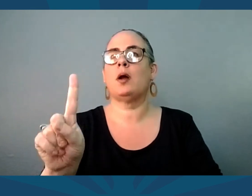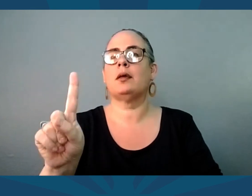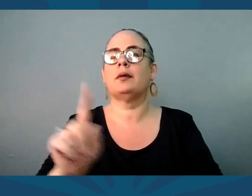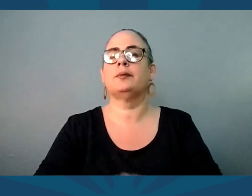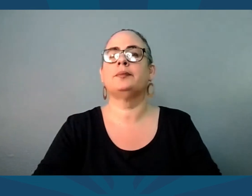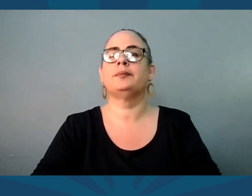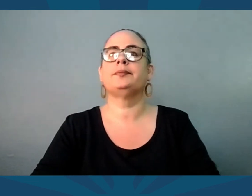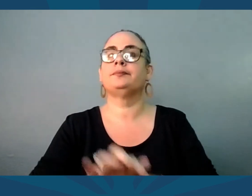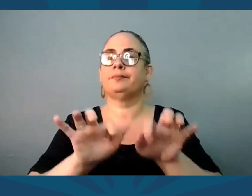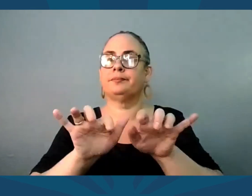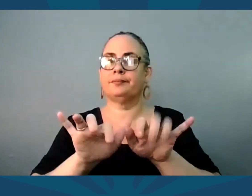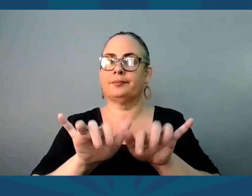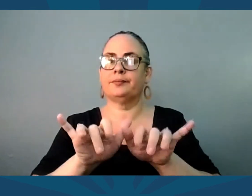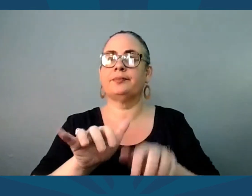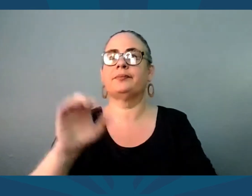520-724-6871.